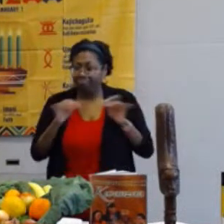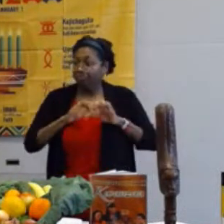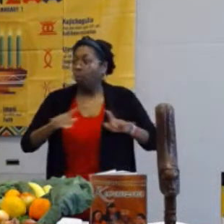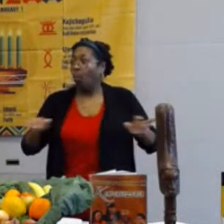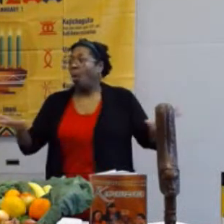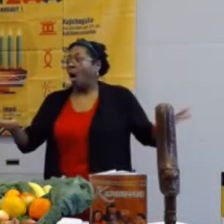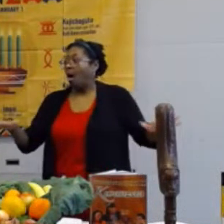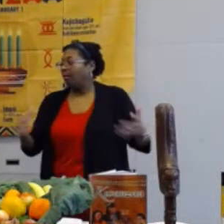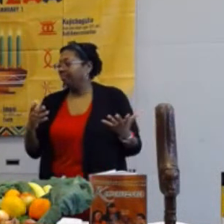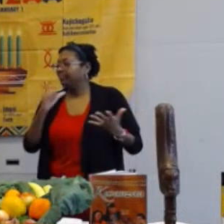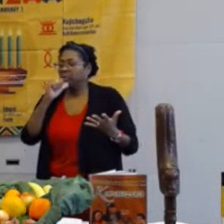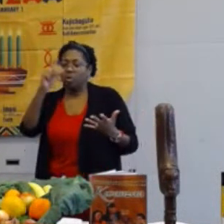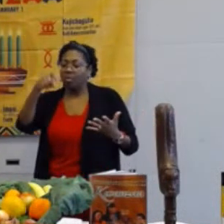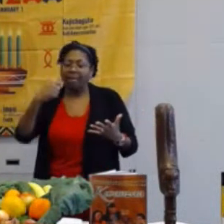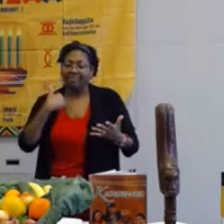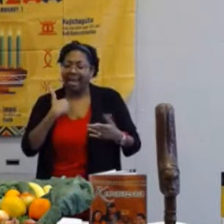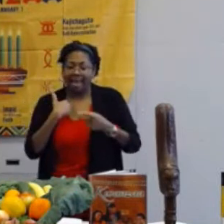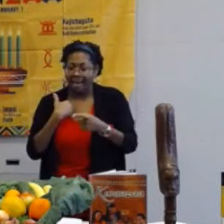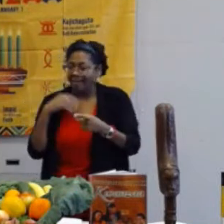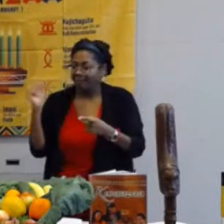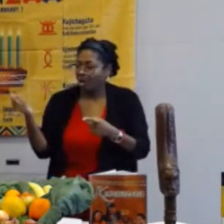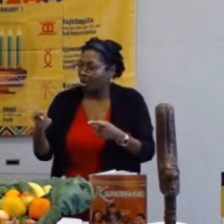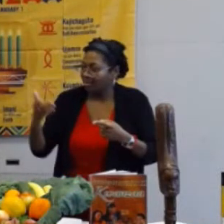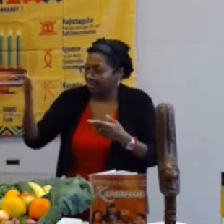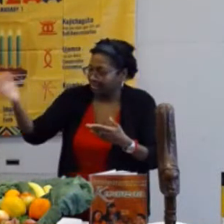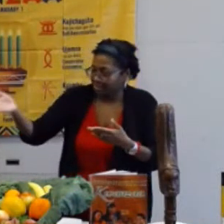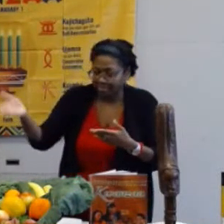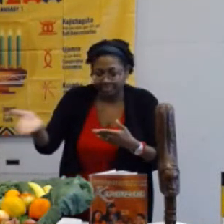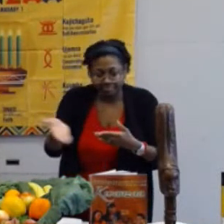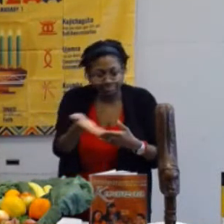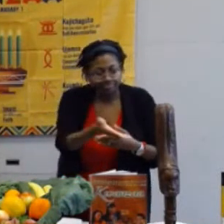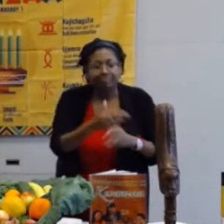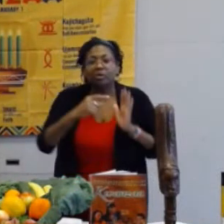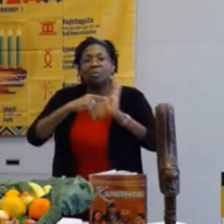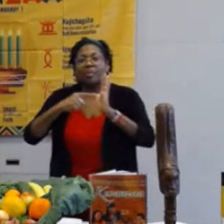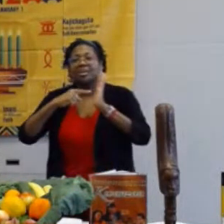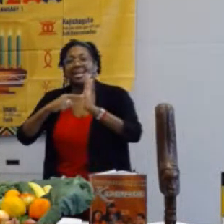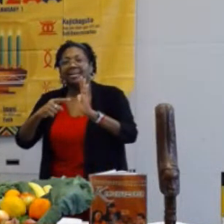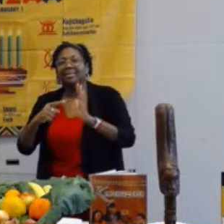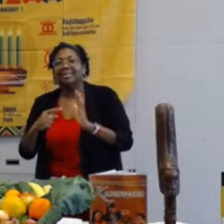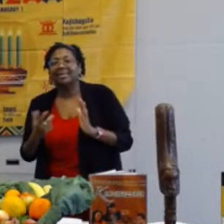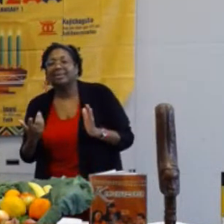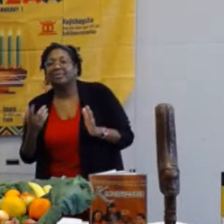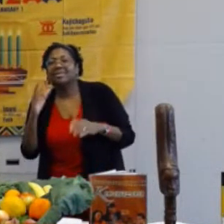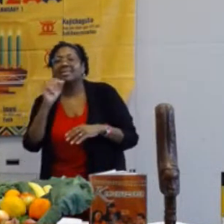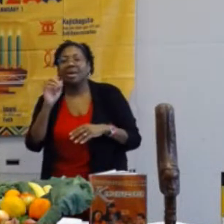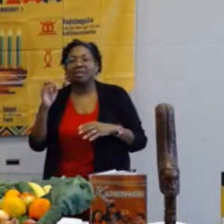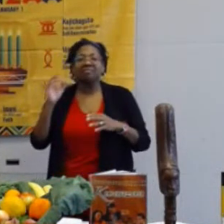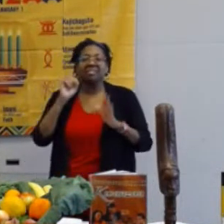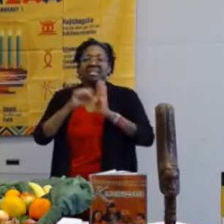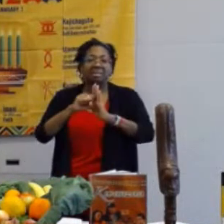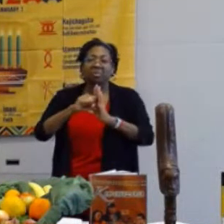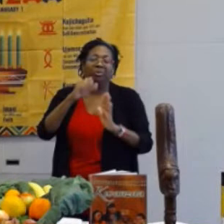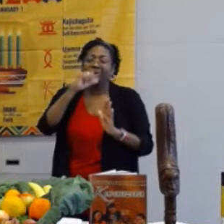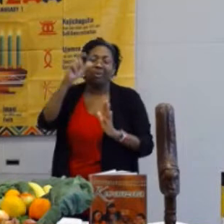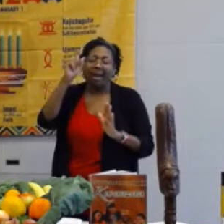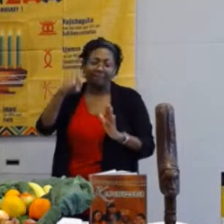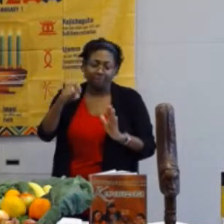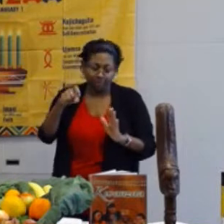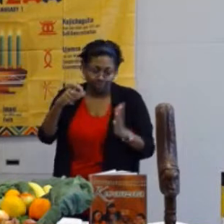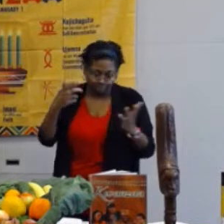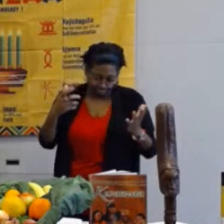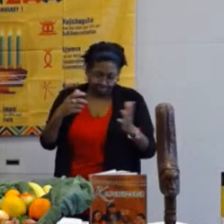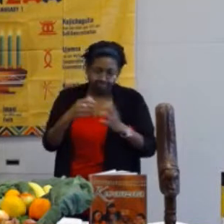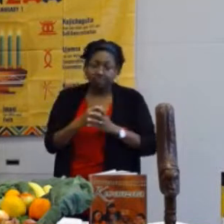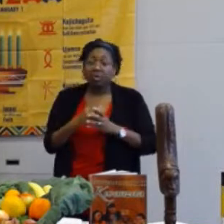You don't have to have these symbols, these representatives of the symbols. You don't have to have those.